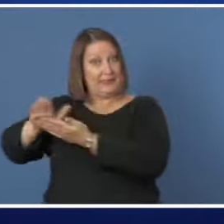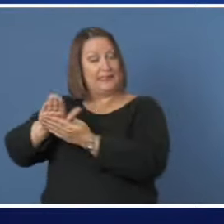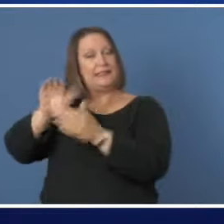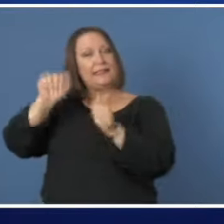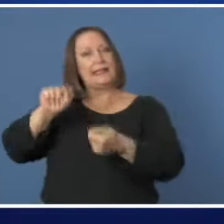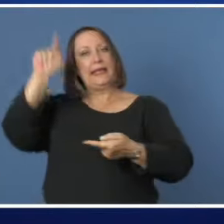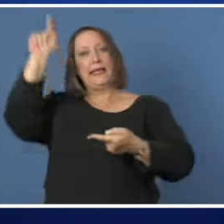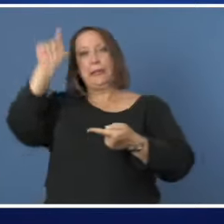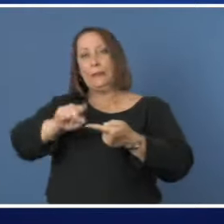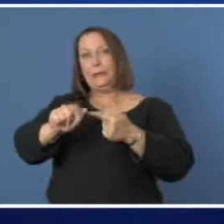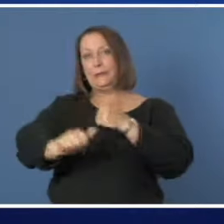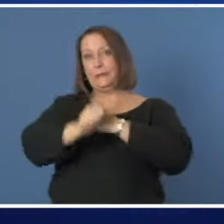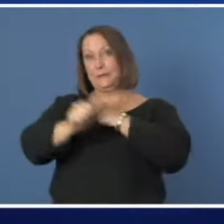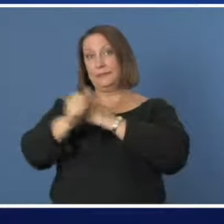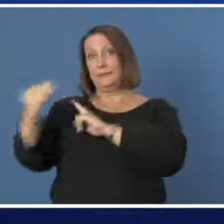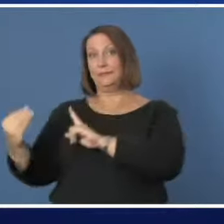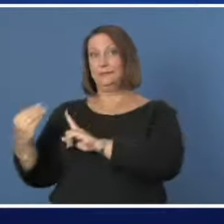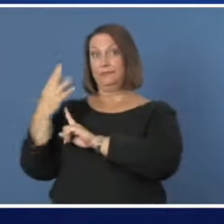chance of exposure.